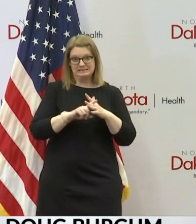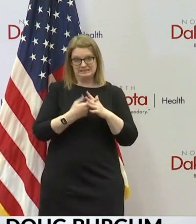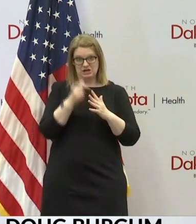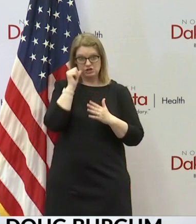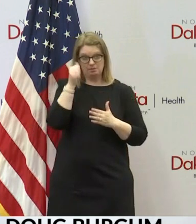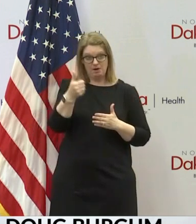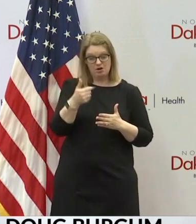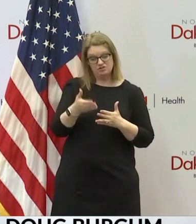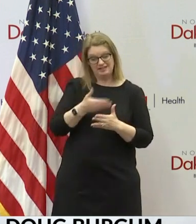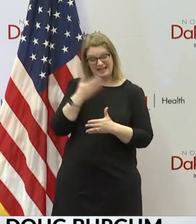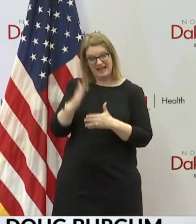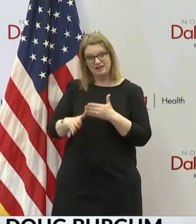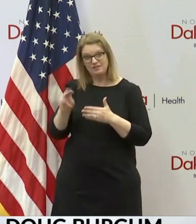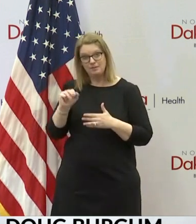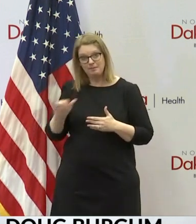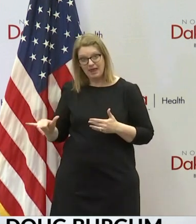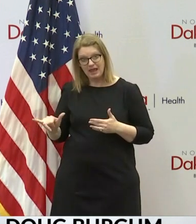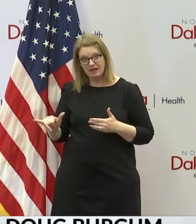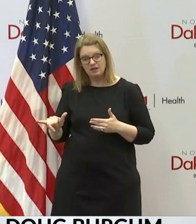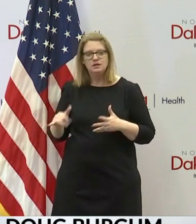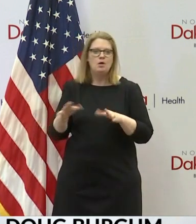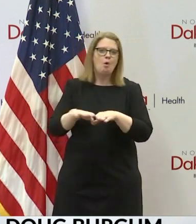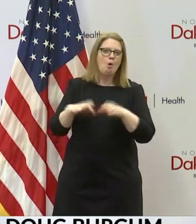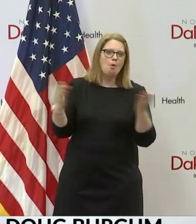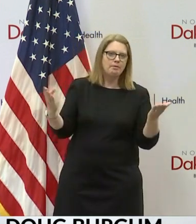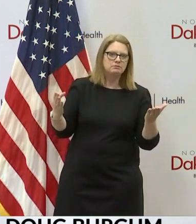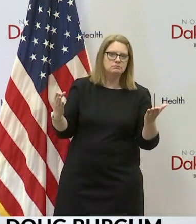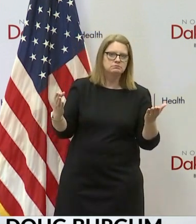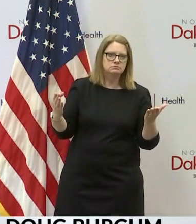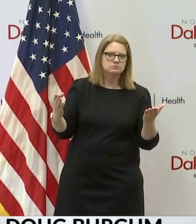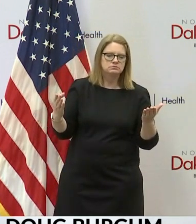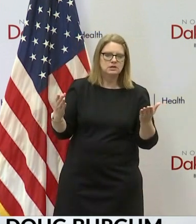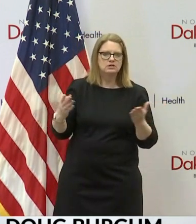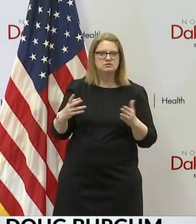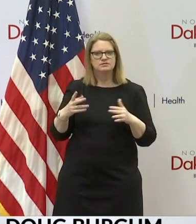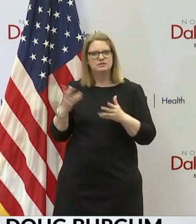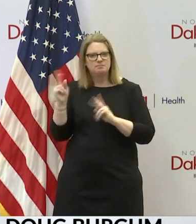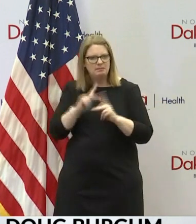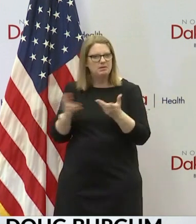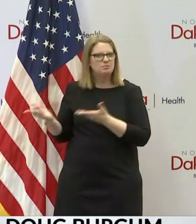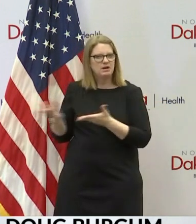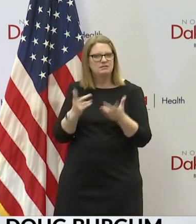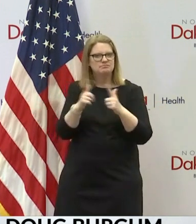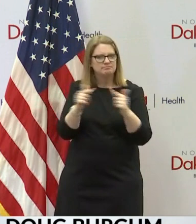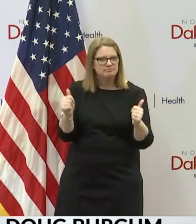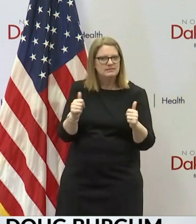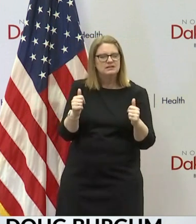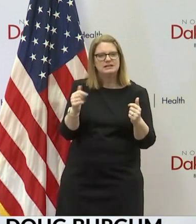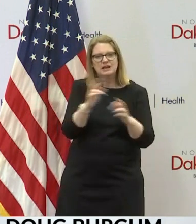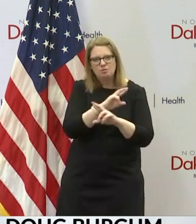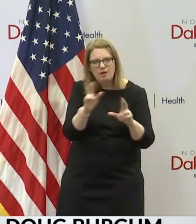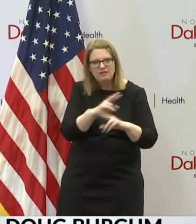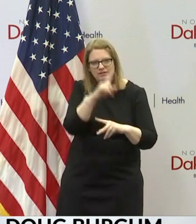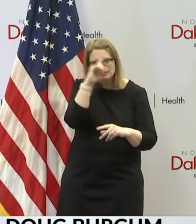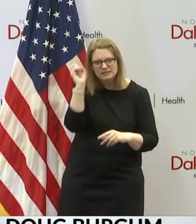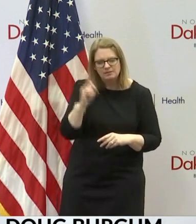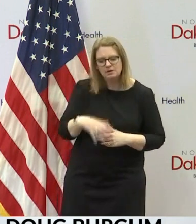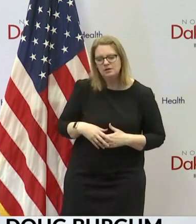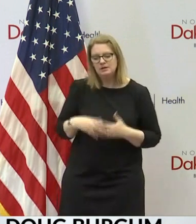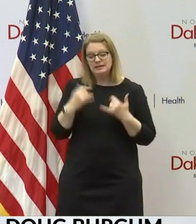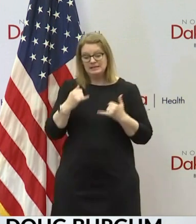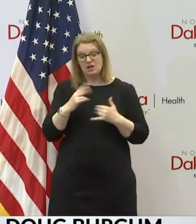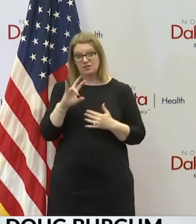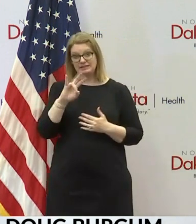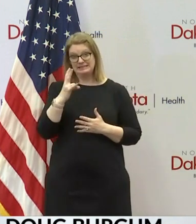tomorrow through the end of May for closing out the school year. They're open this summer for this already approved 7 uses